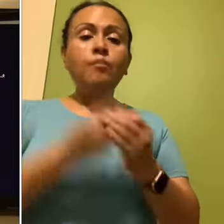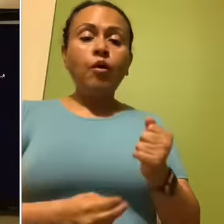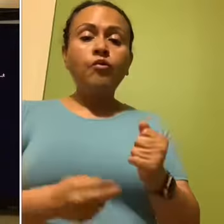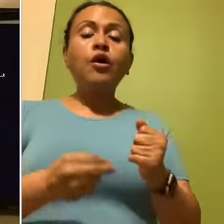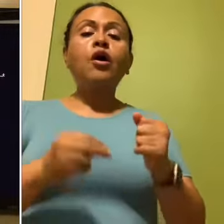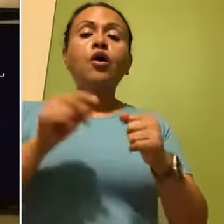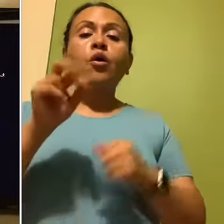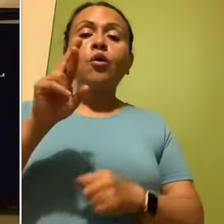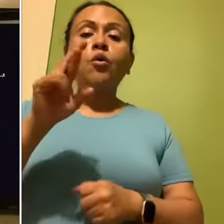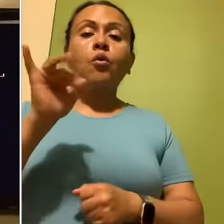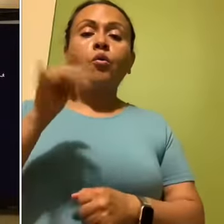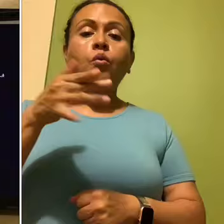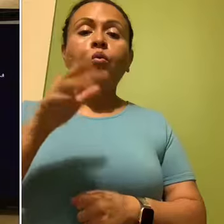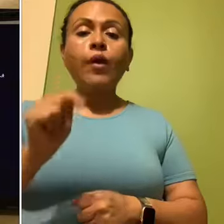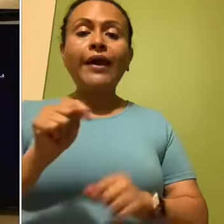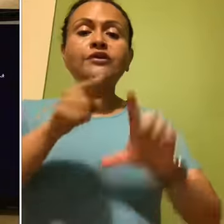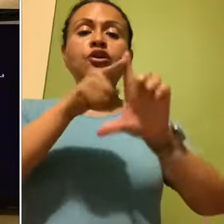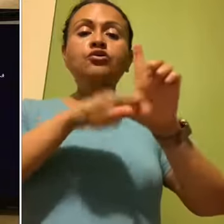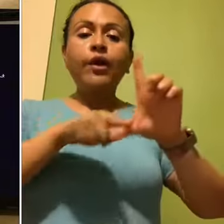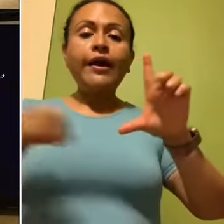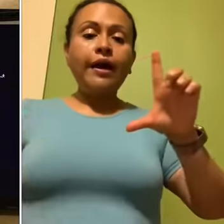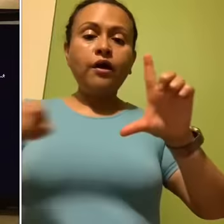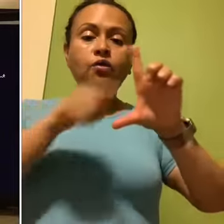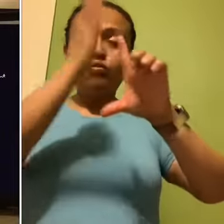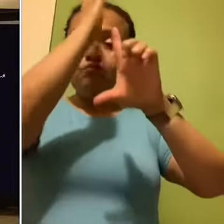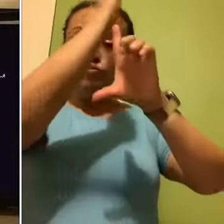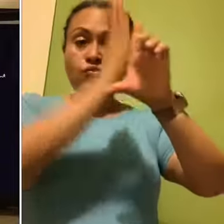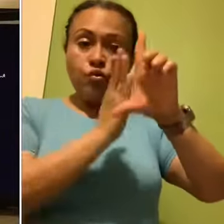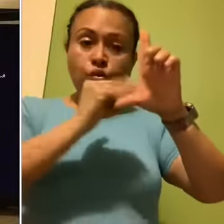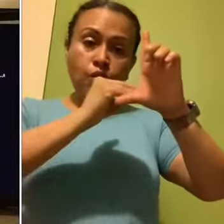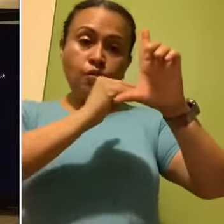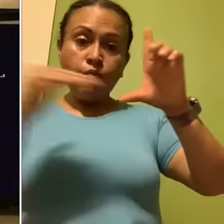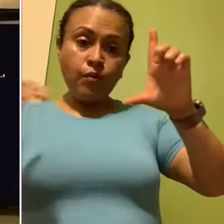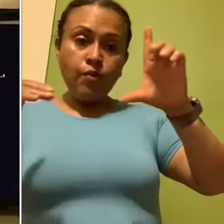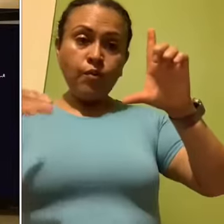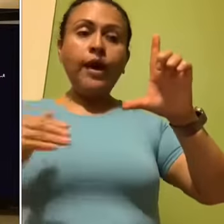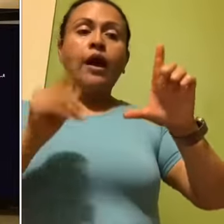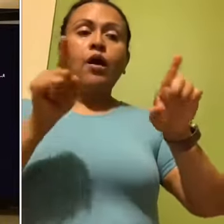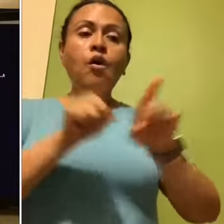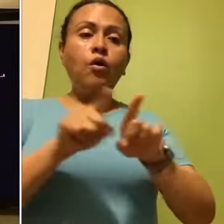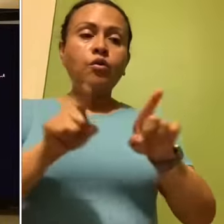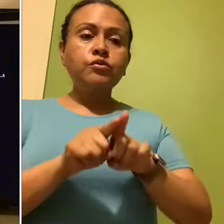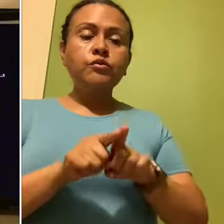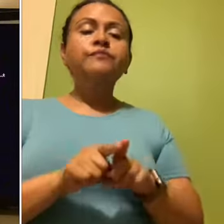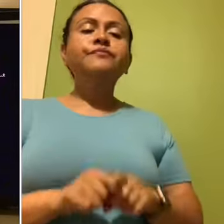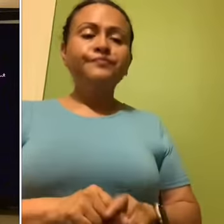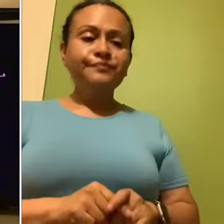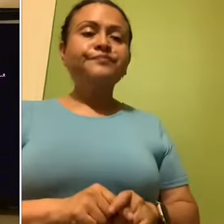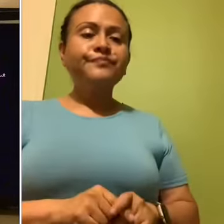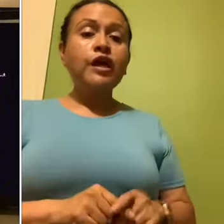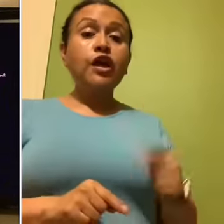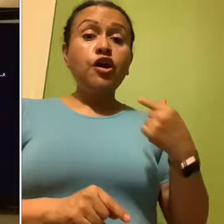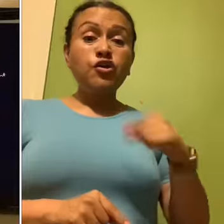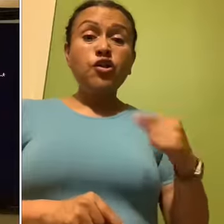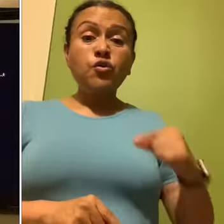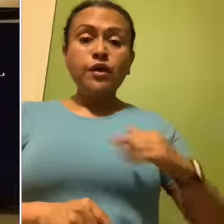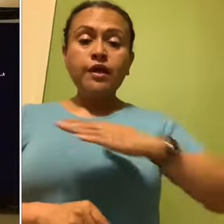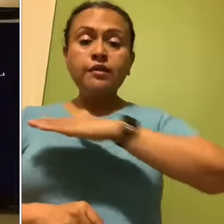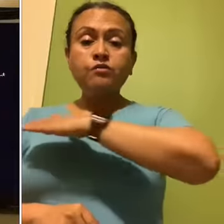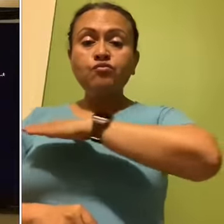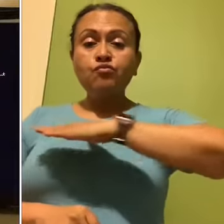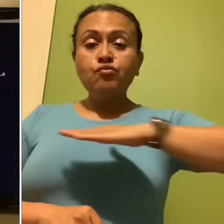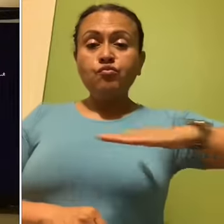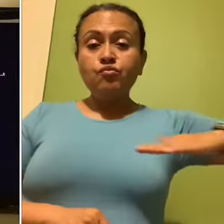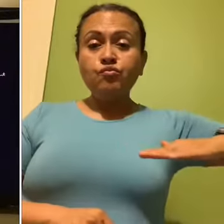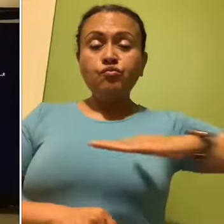first thing we know is that both of these are right triangles. These green lines are perfectly horizontal. These purple lines are perfectly vertical,